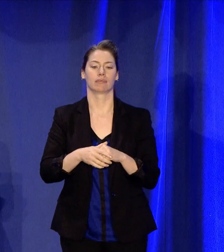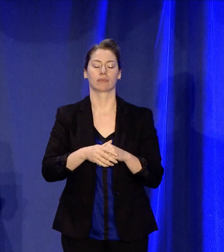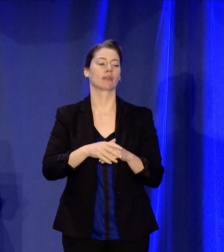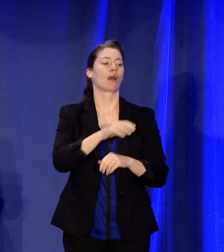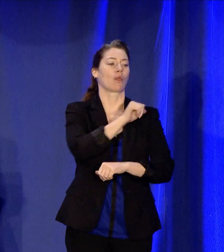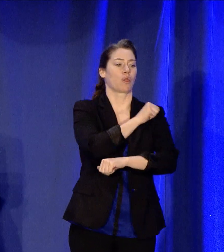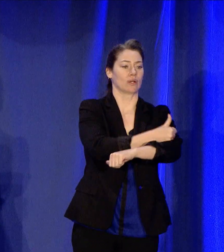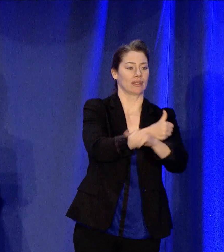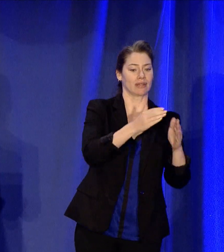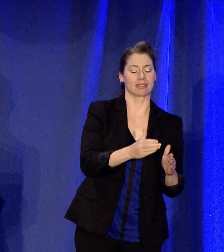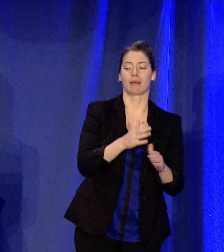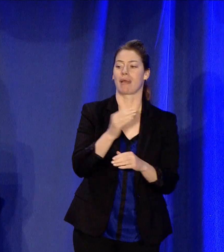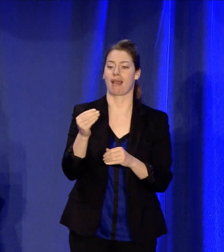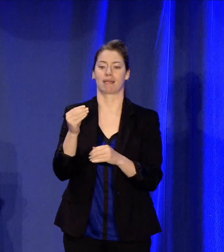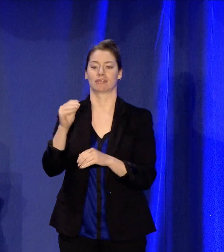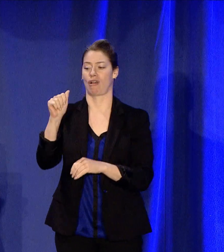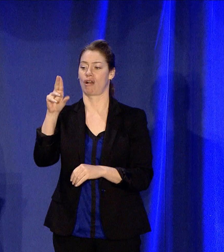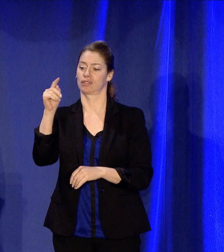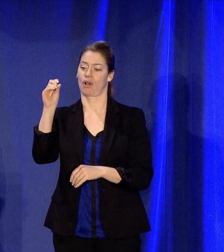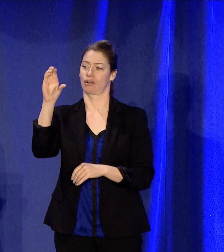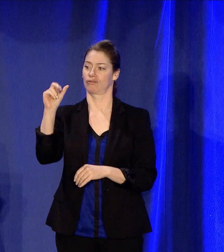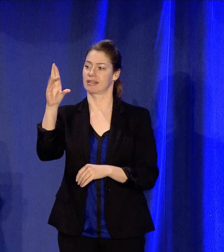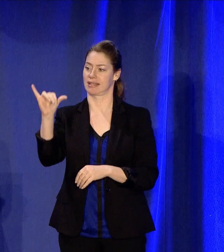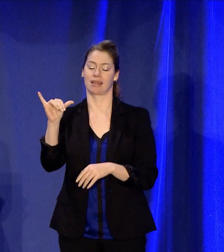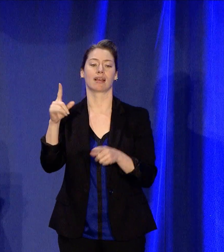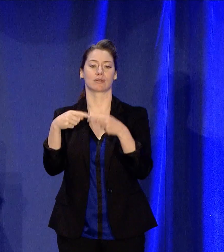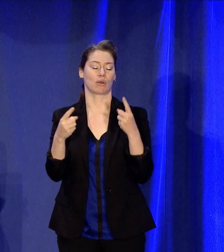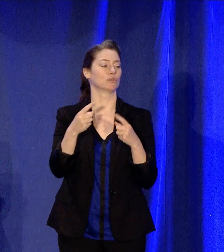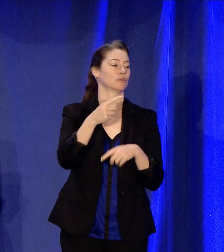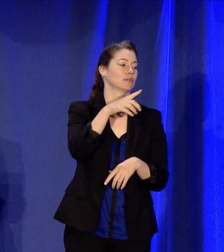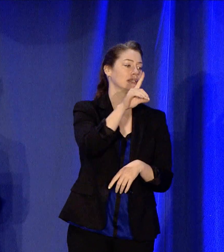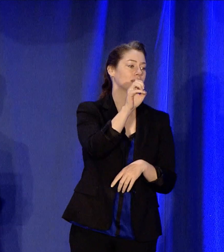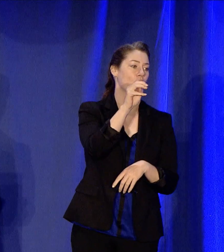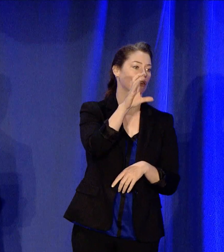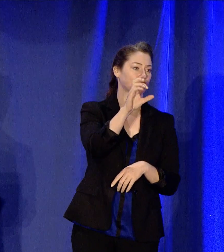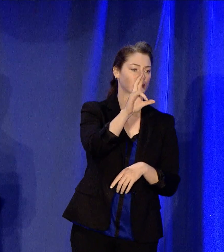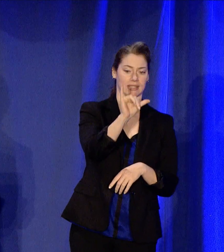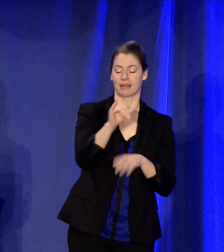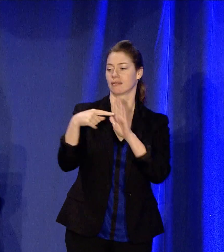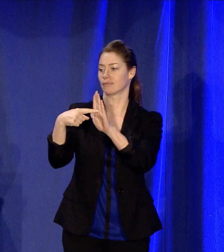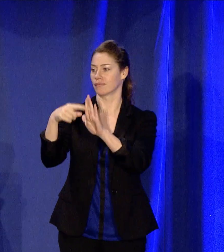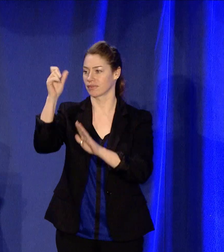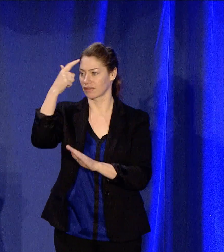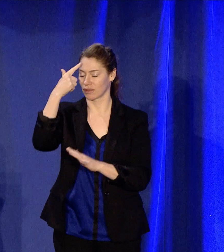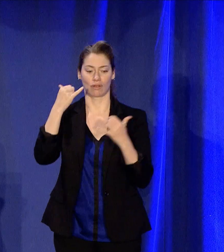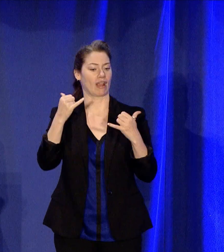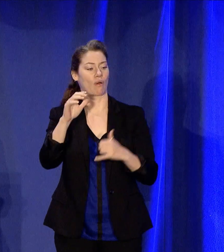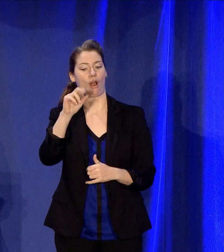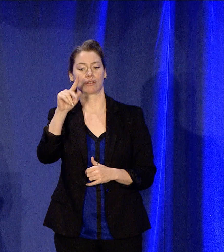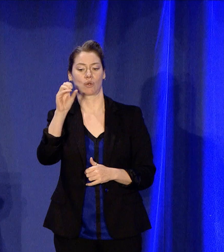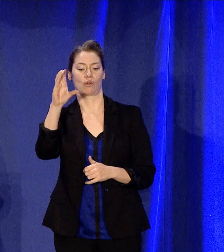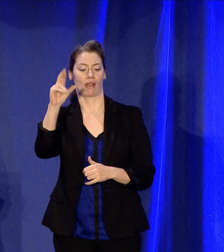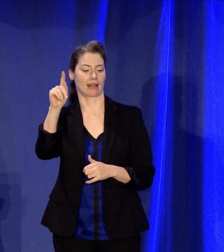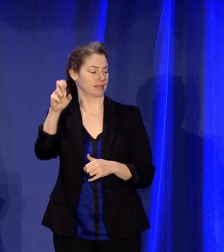and an autocracy versus democracy and representative government. Right now, the autocrats led by Vladimir Putin are on